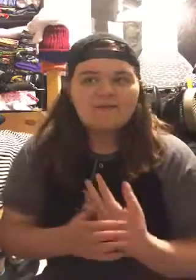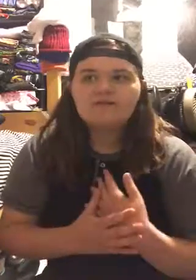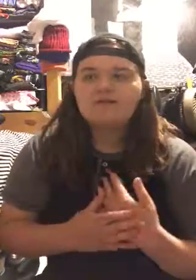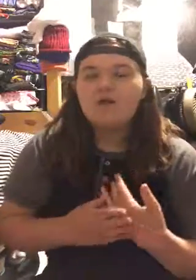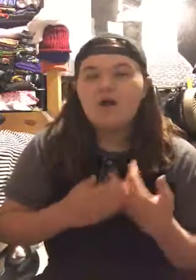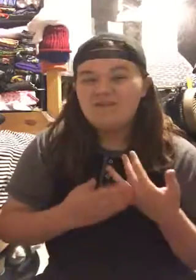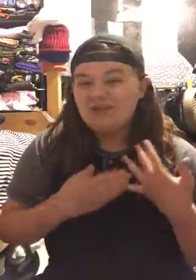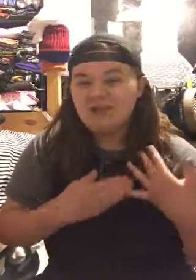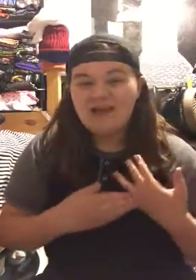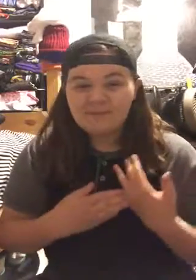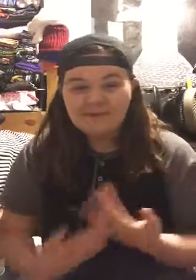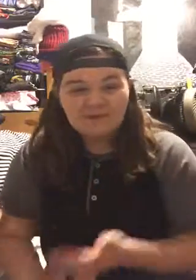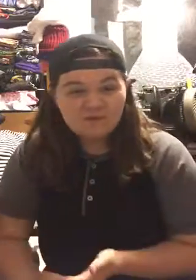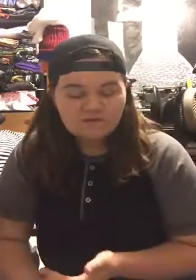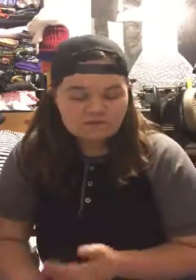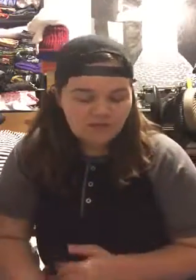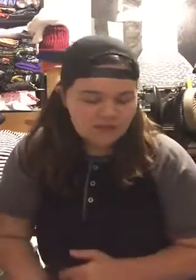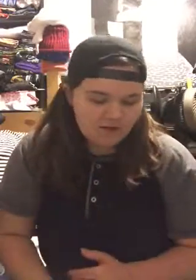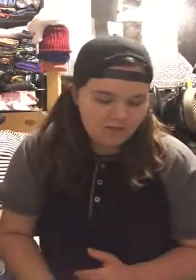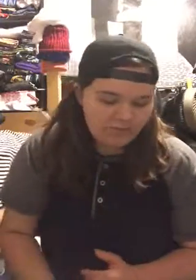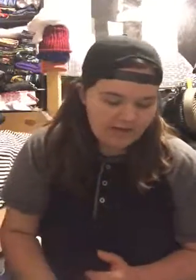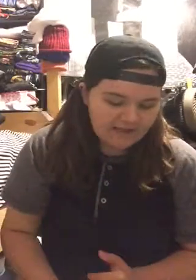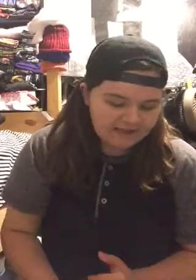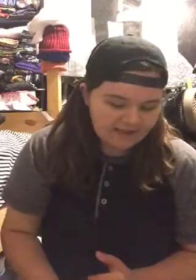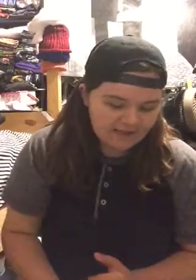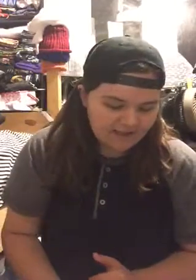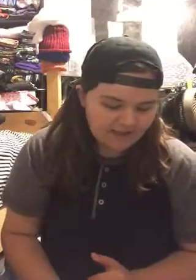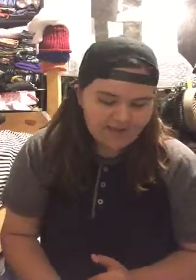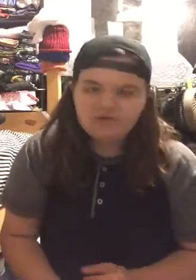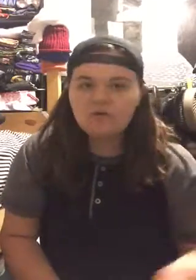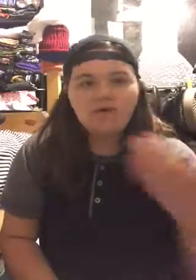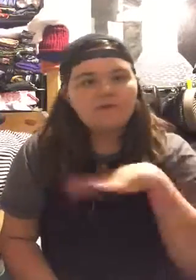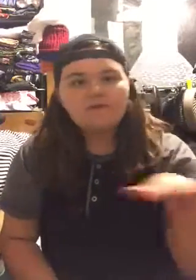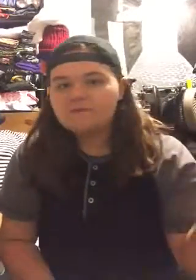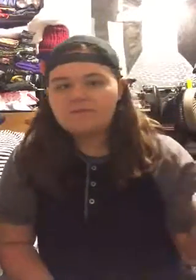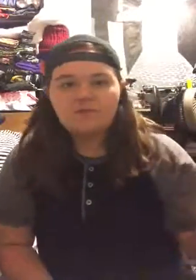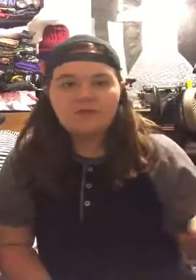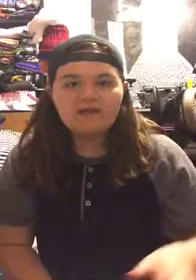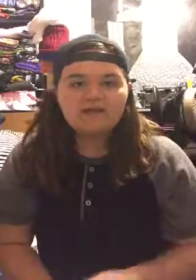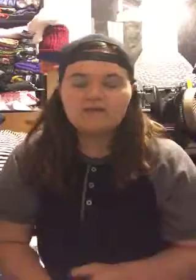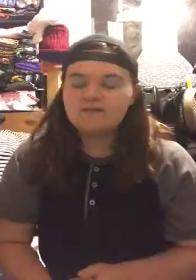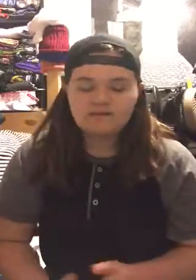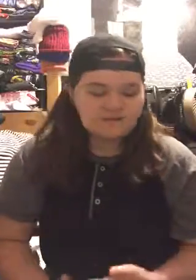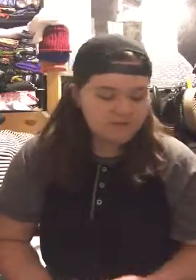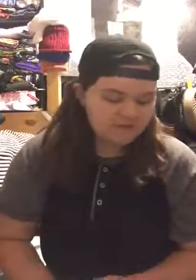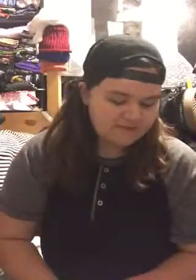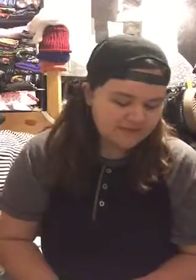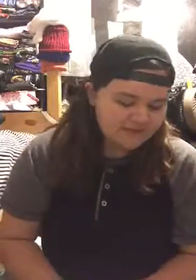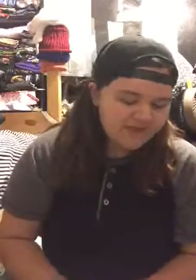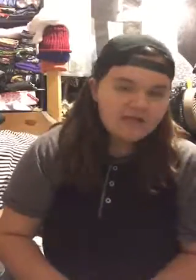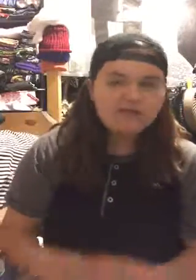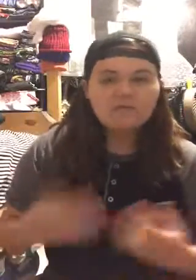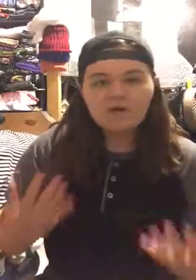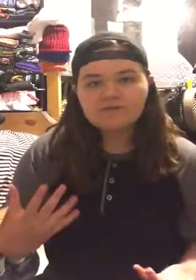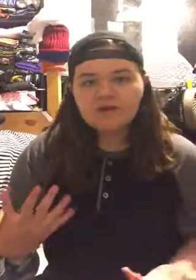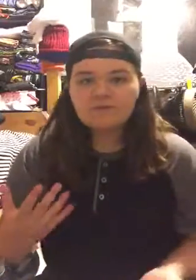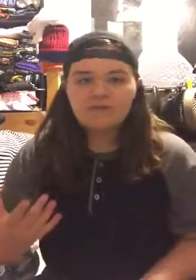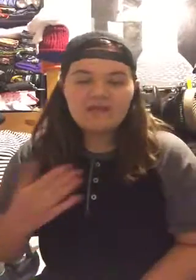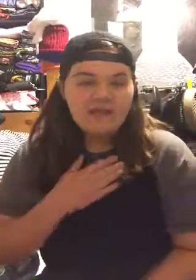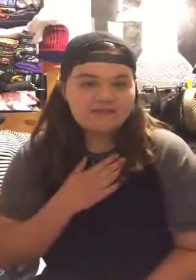about to show you aren't very commonly used. But I'll show you all 3 of them so you can pick and see what one is best. The most common way that I've